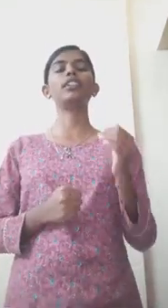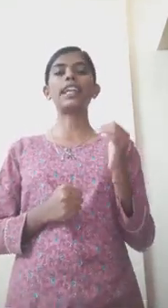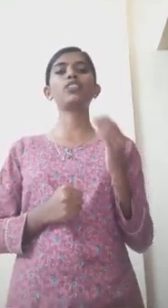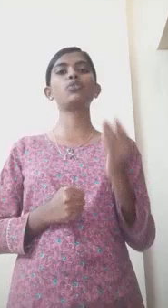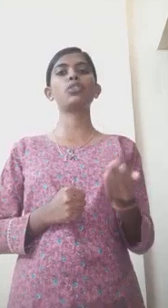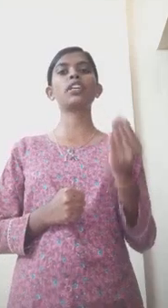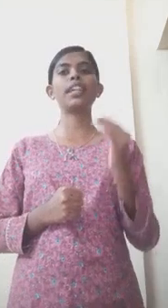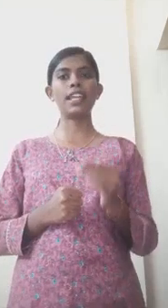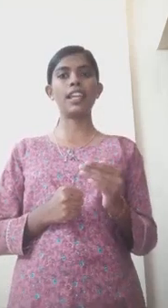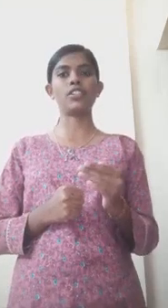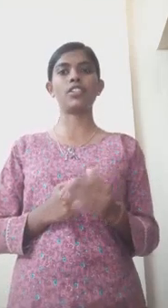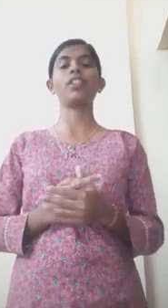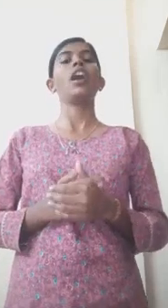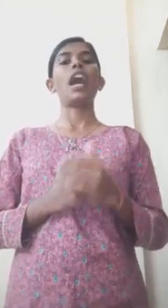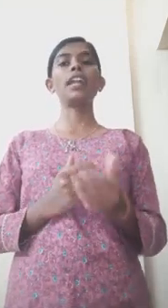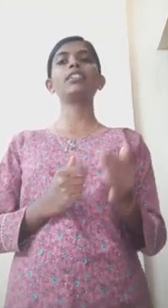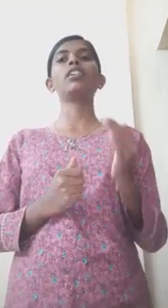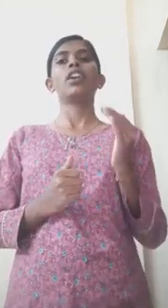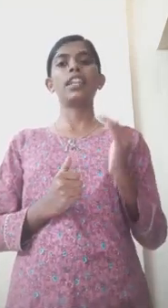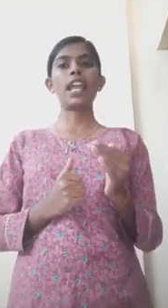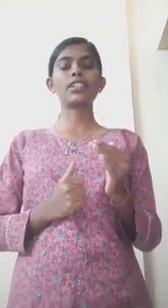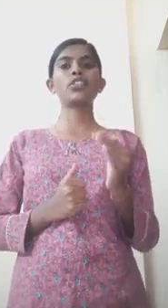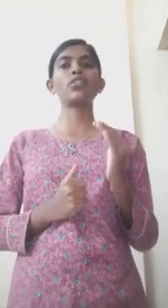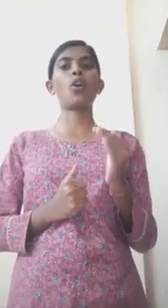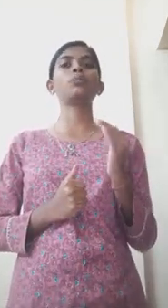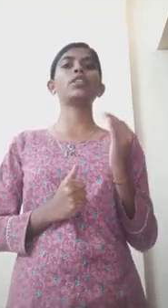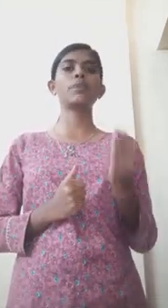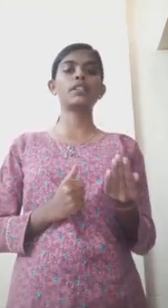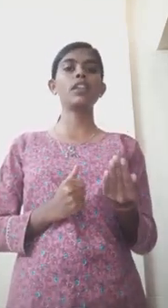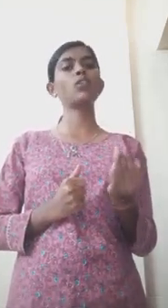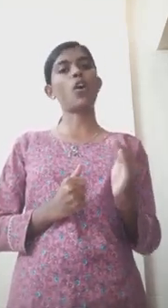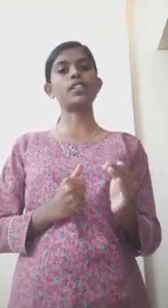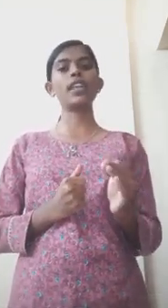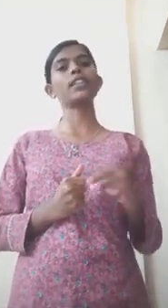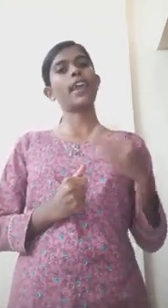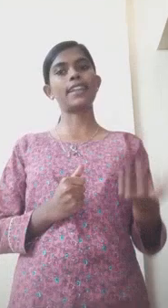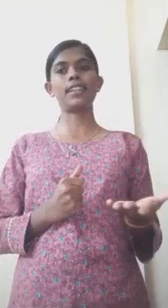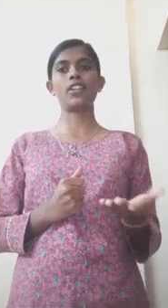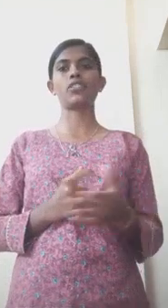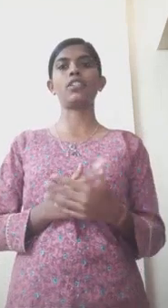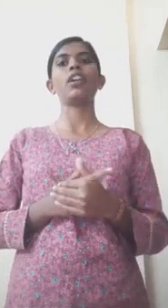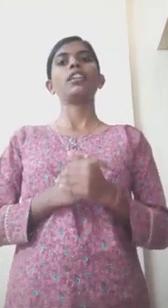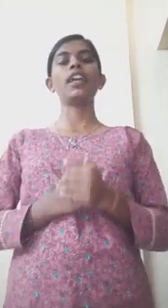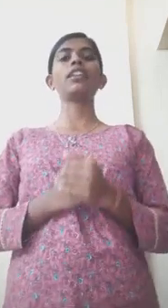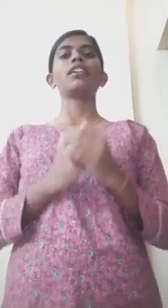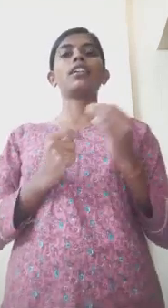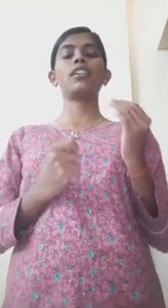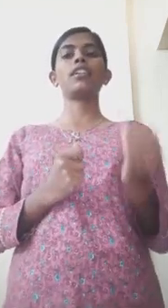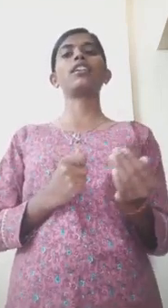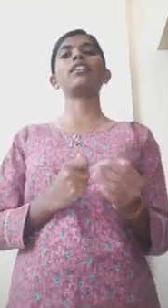that is during the inhalation, and the relaxation of this muscle causes exhalation. Then